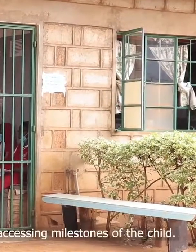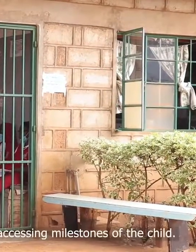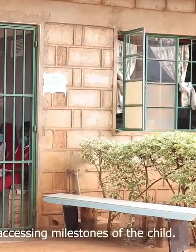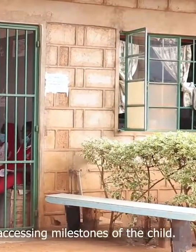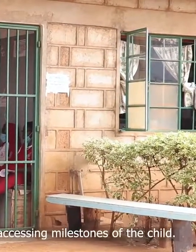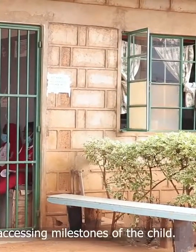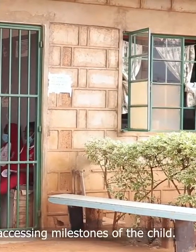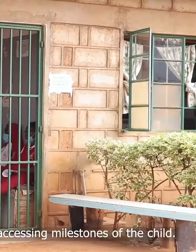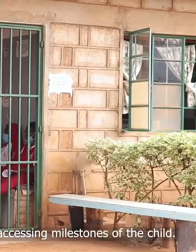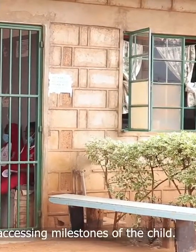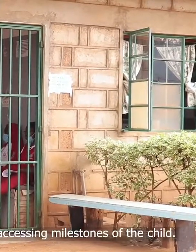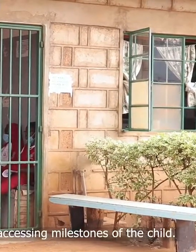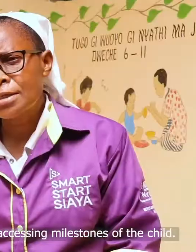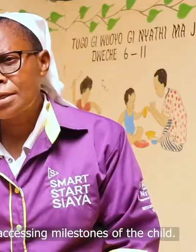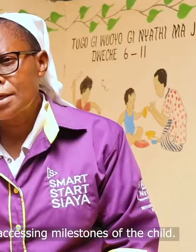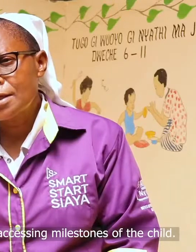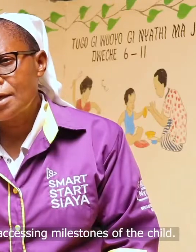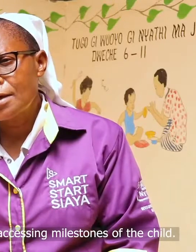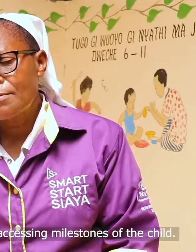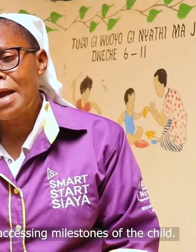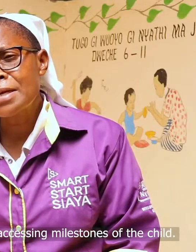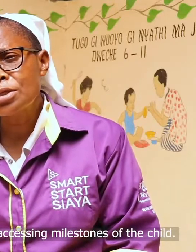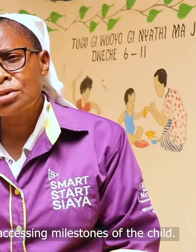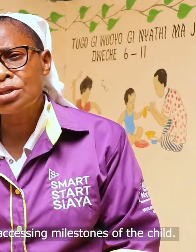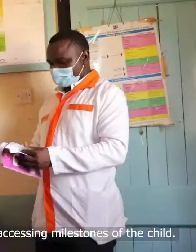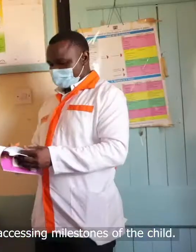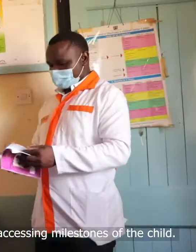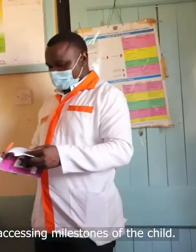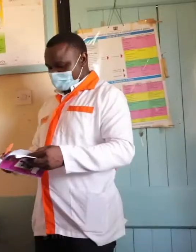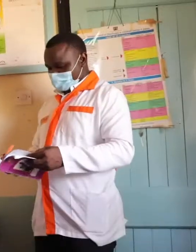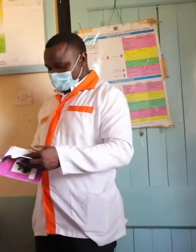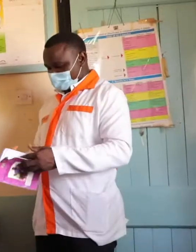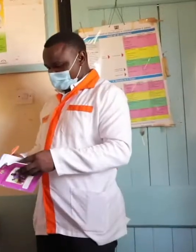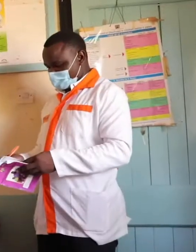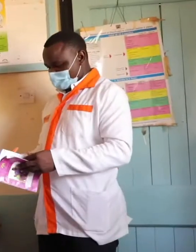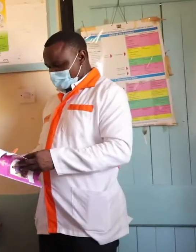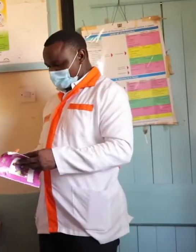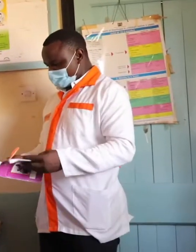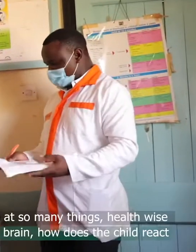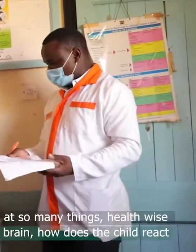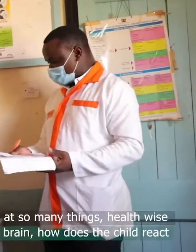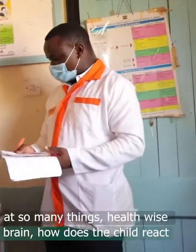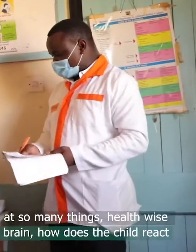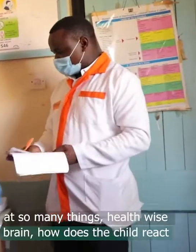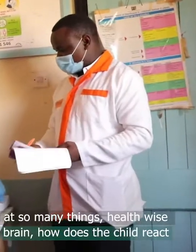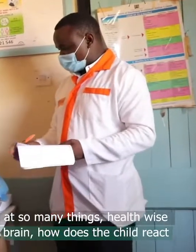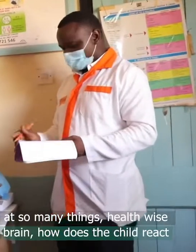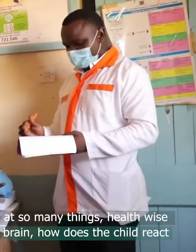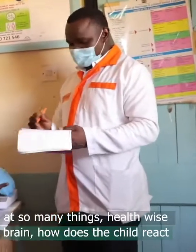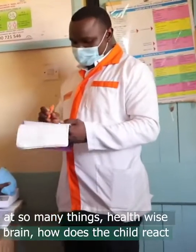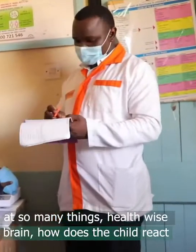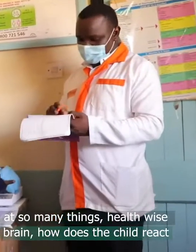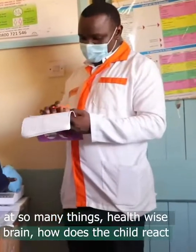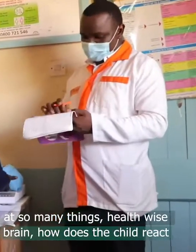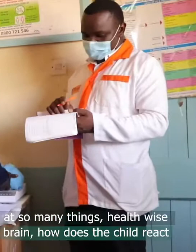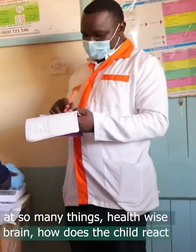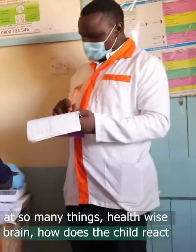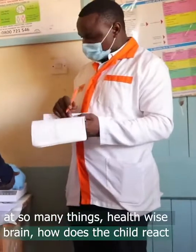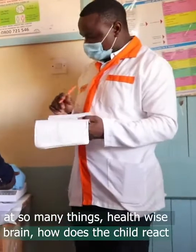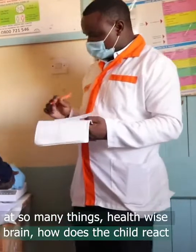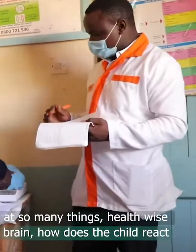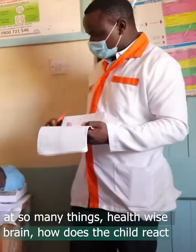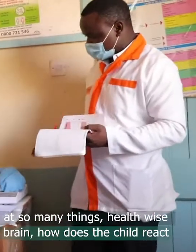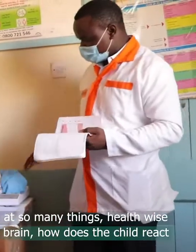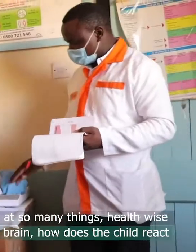Then we are also journeying the child and assessing the milestones of the child. The milestone of the child, we are looking at so many